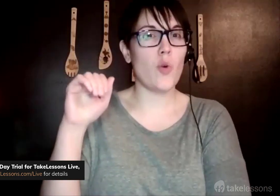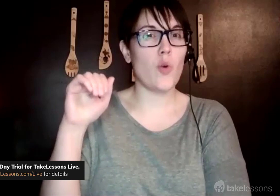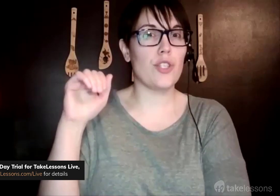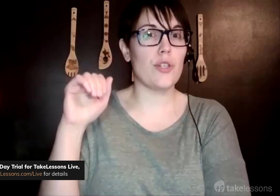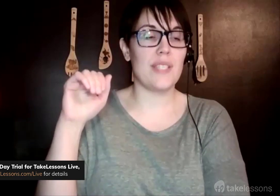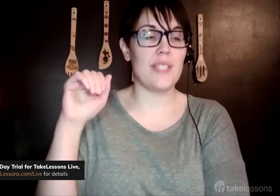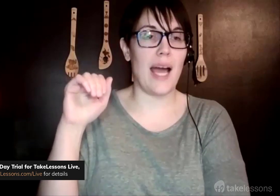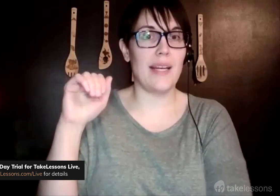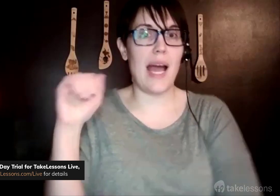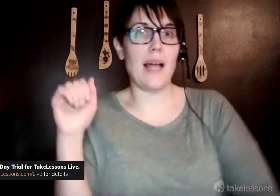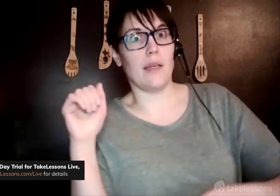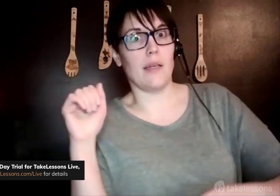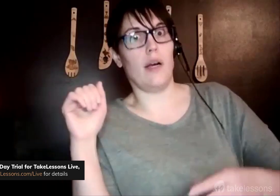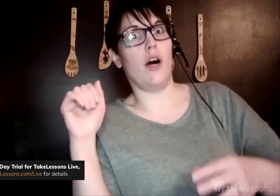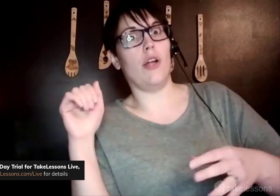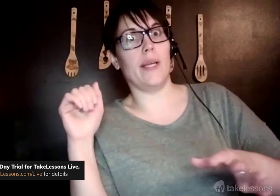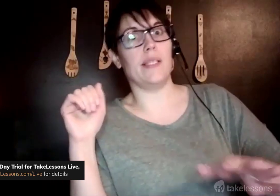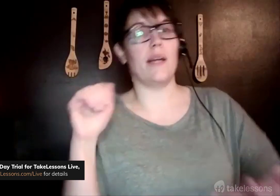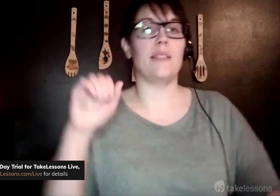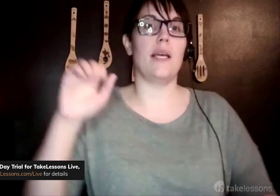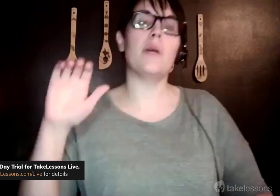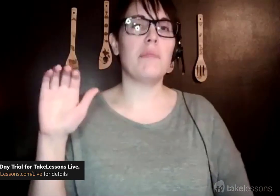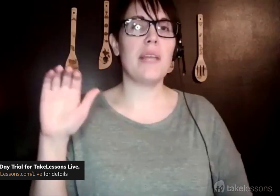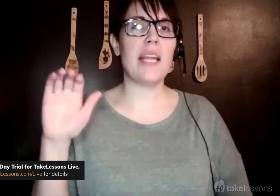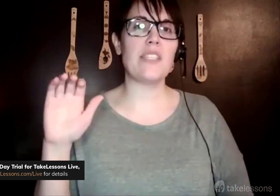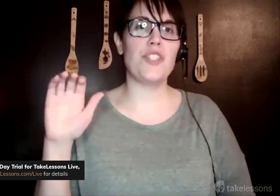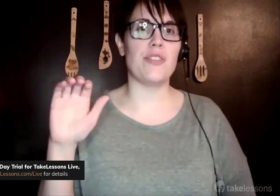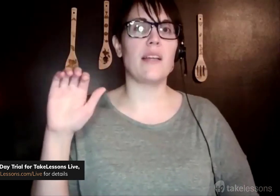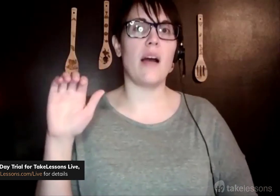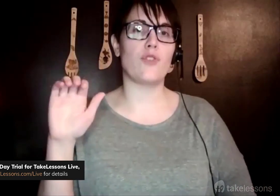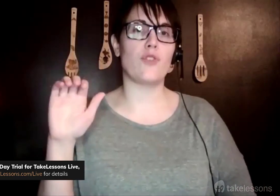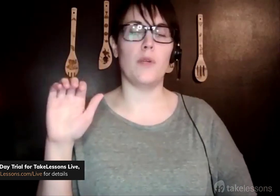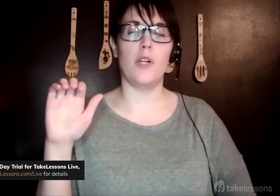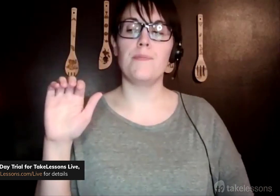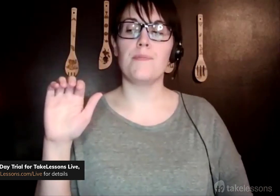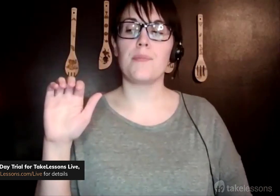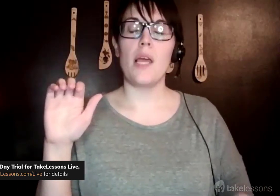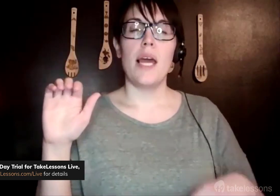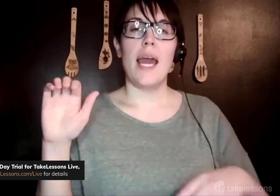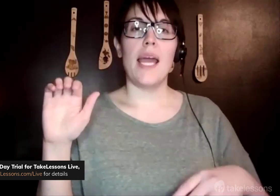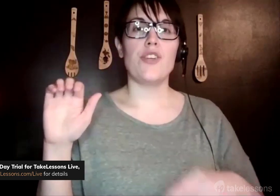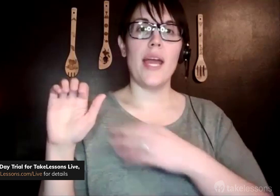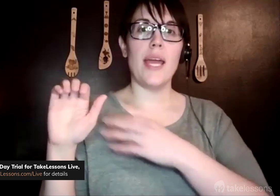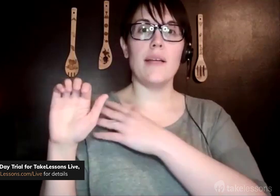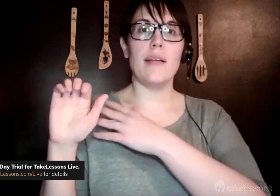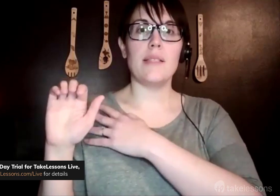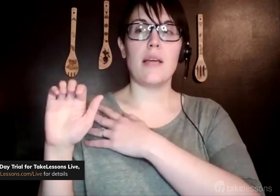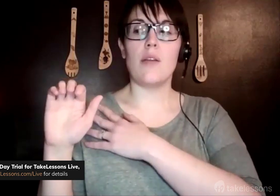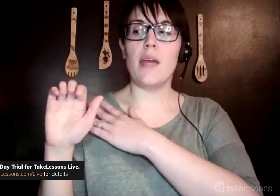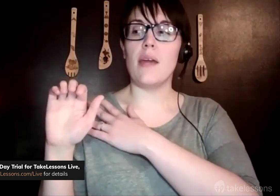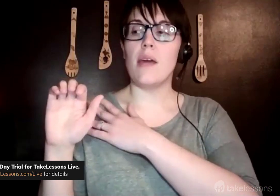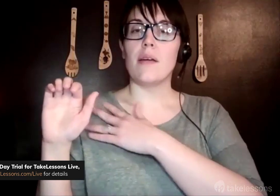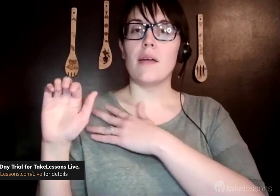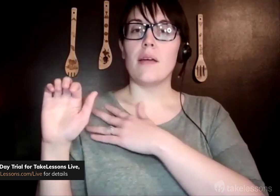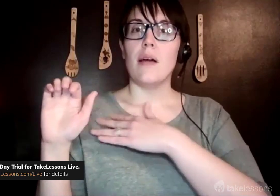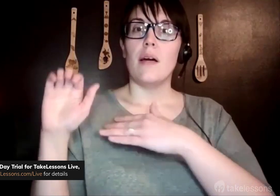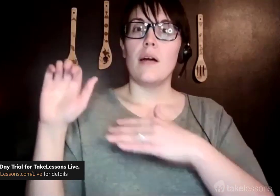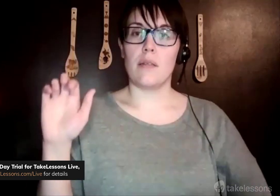your side, not like all the way tucked in, but next to your side, comfortable. And your hand is going to be